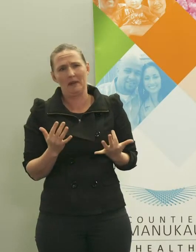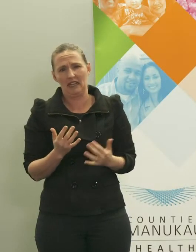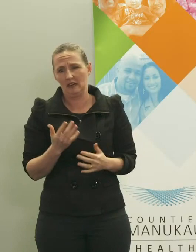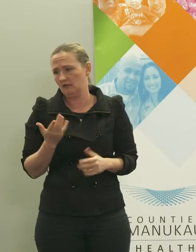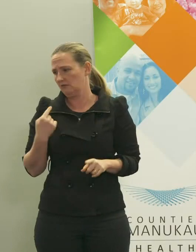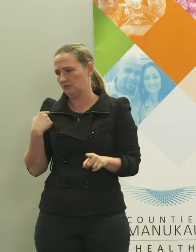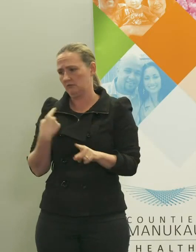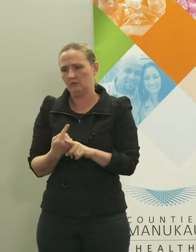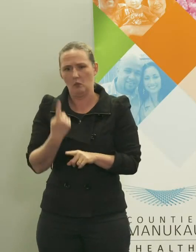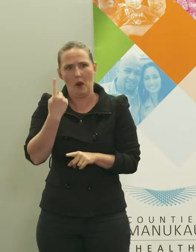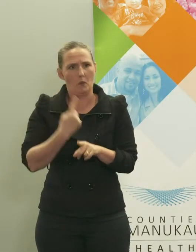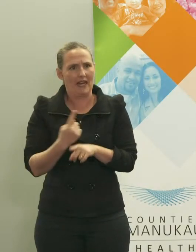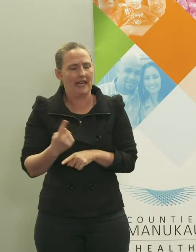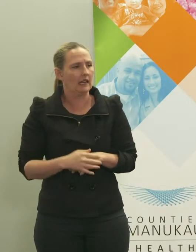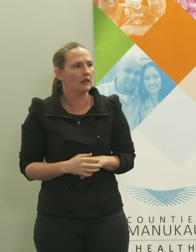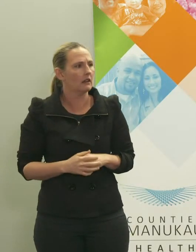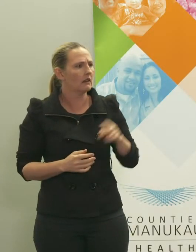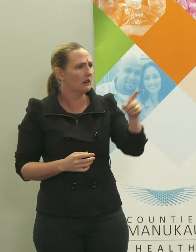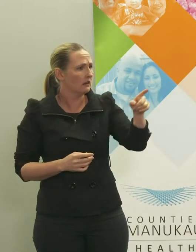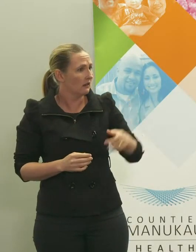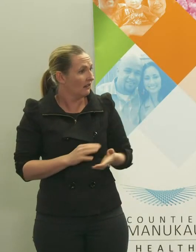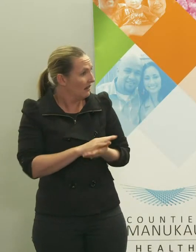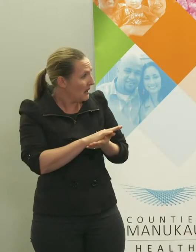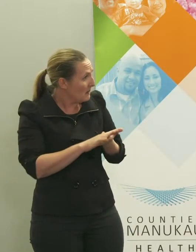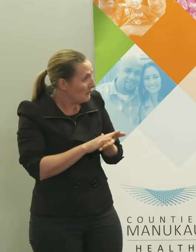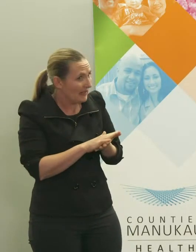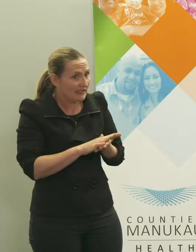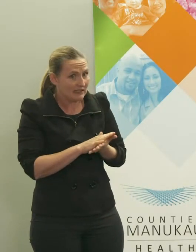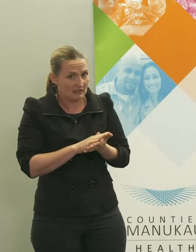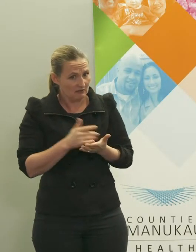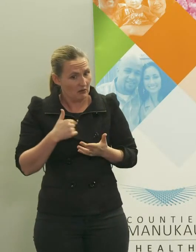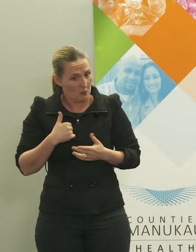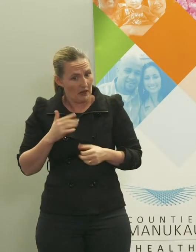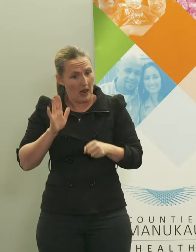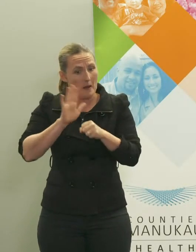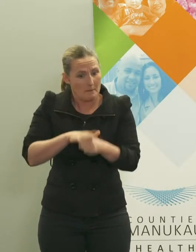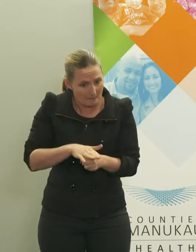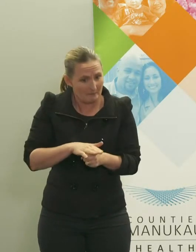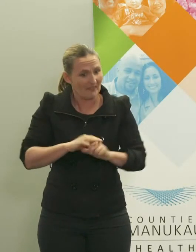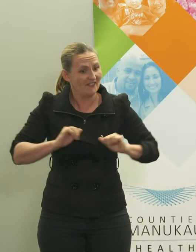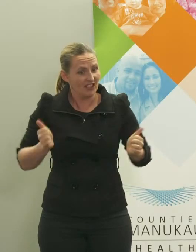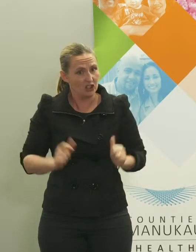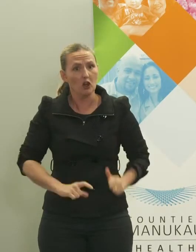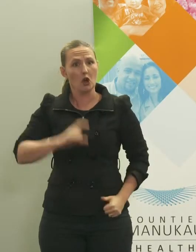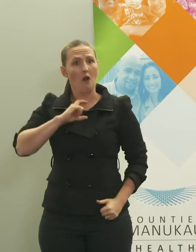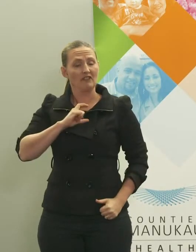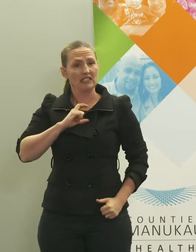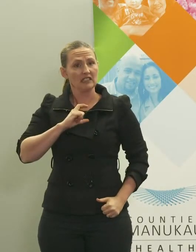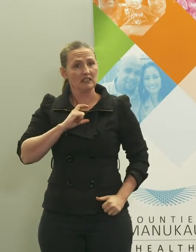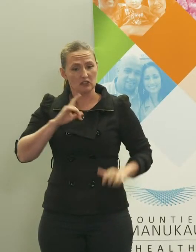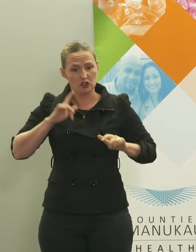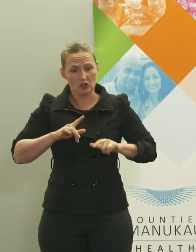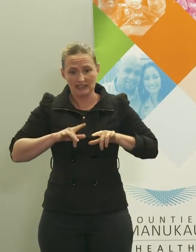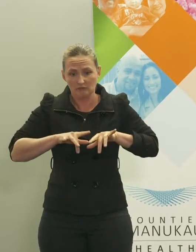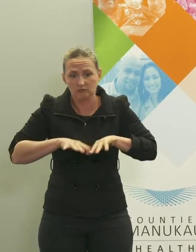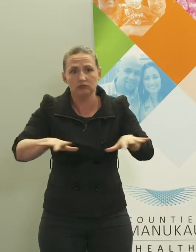Does that give you confidence then that we are on top of this outbreak? I think we can be pretty confident that we are on top of this.